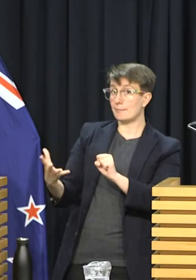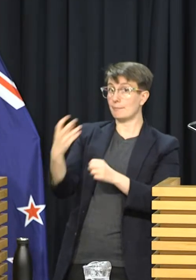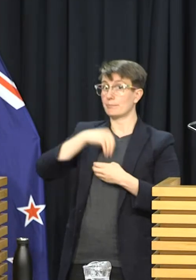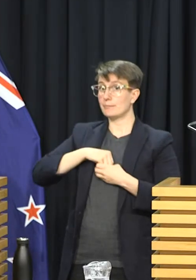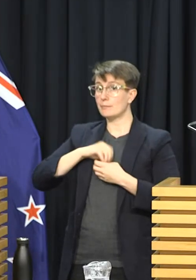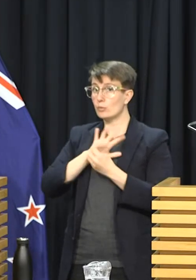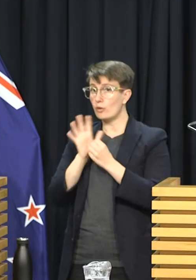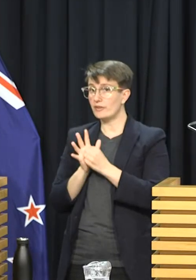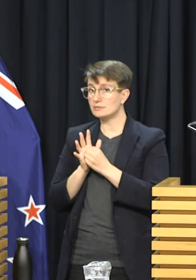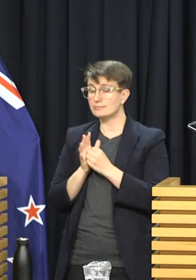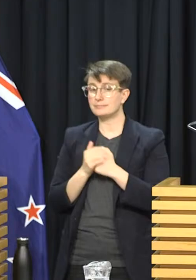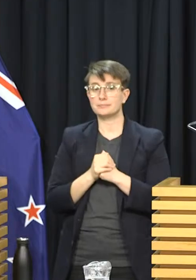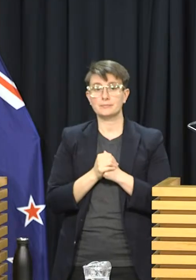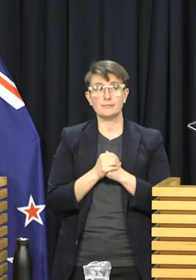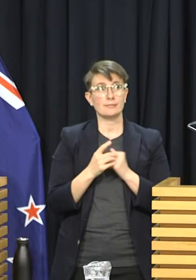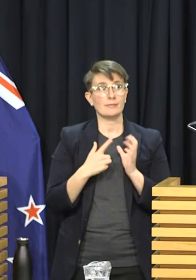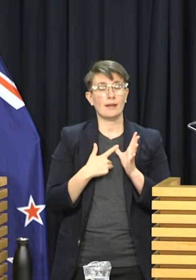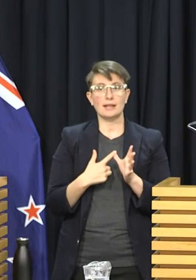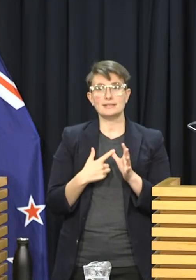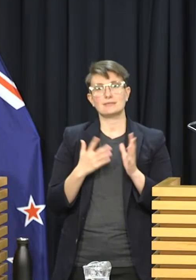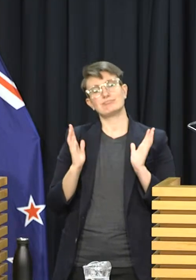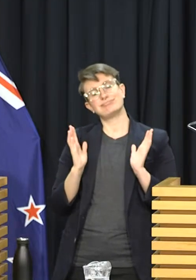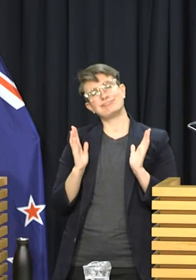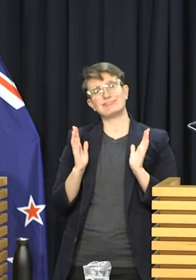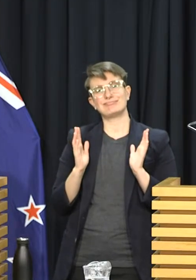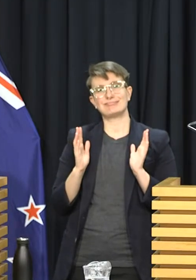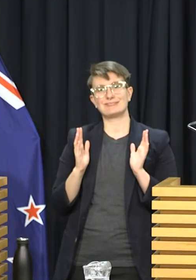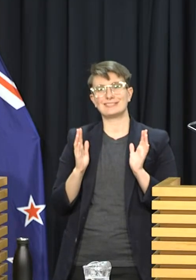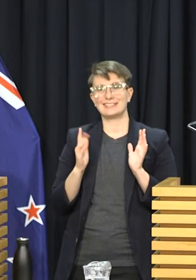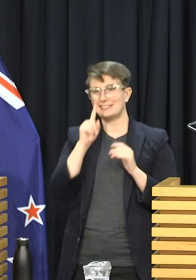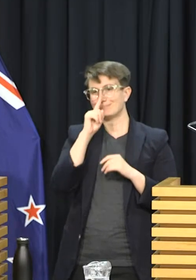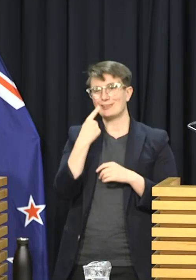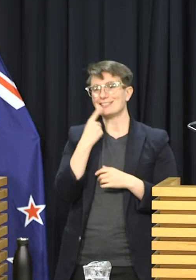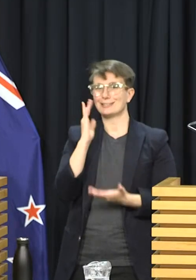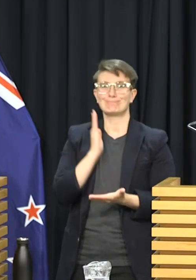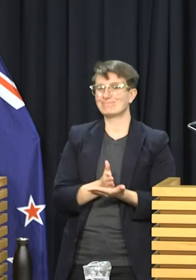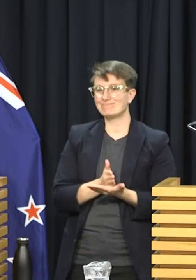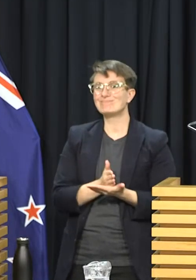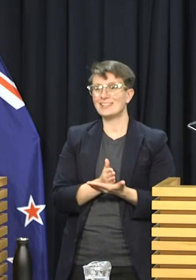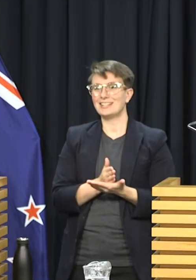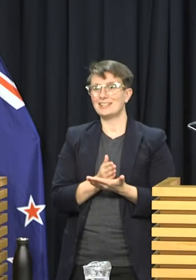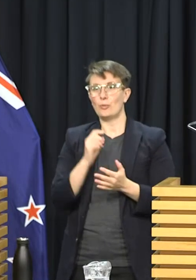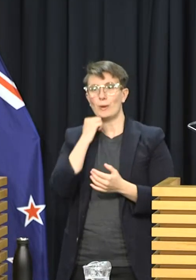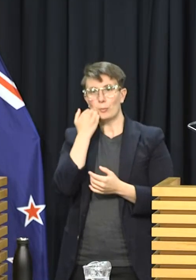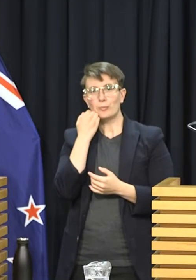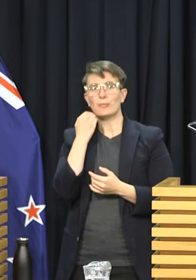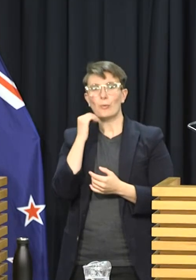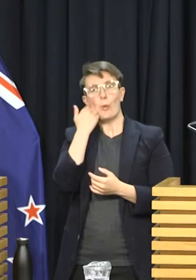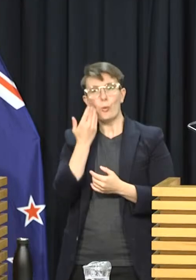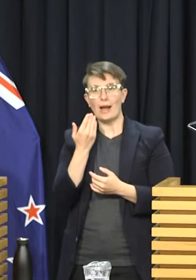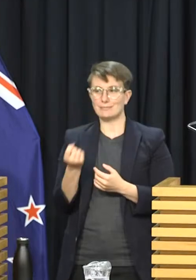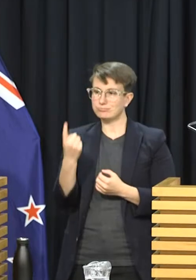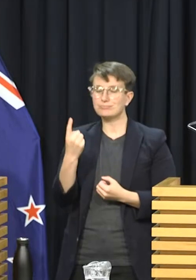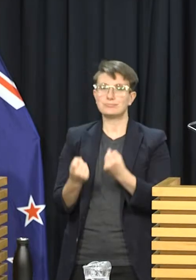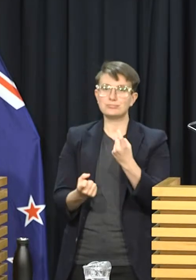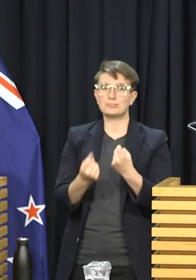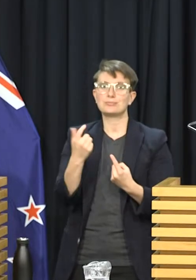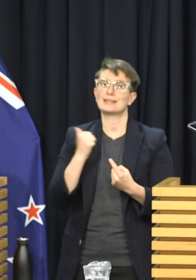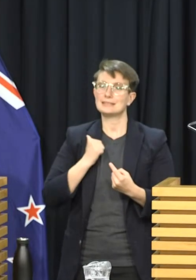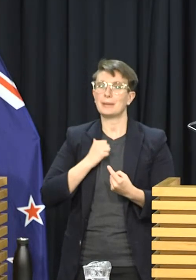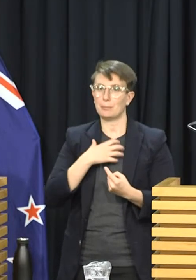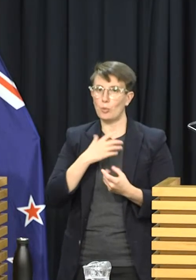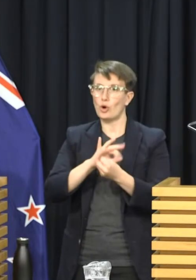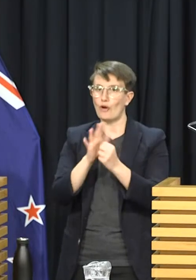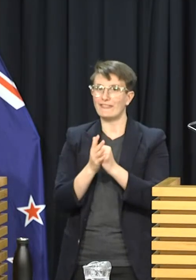cases, and that doesn't mean there's a failure or any problem. It's not a vaccine failure. It's not a border failure. The important